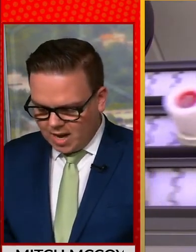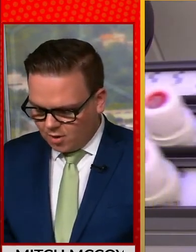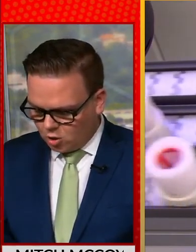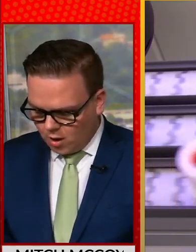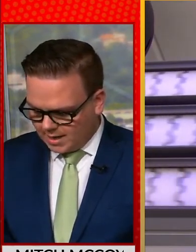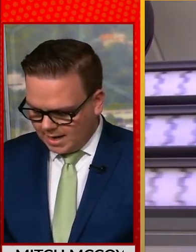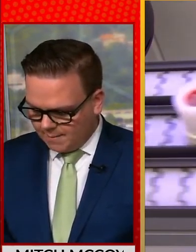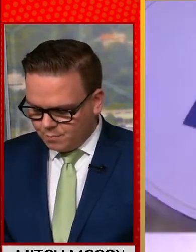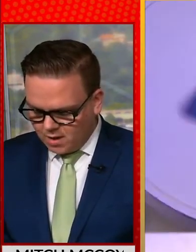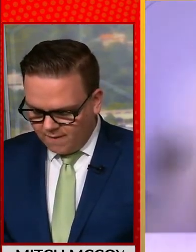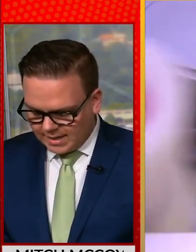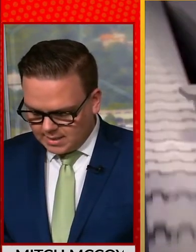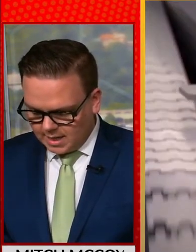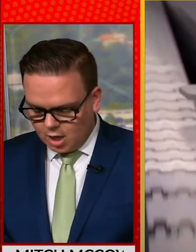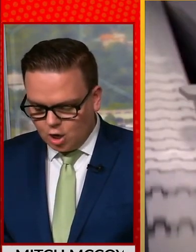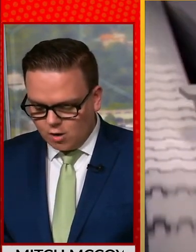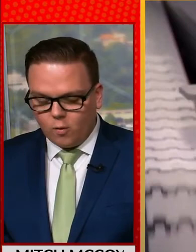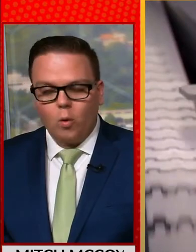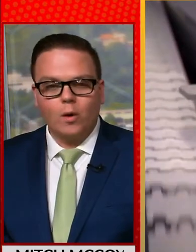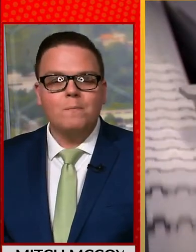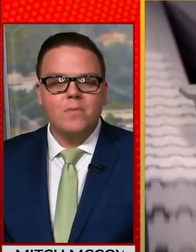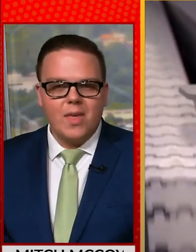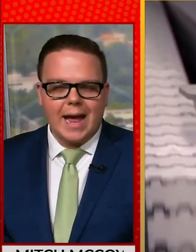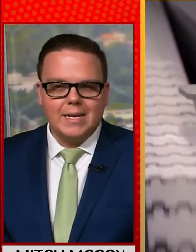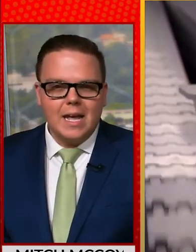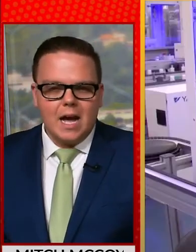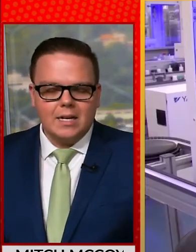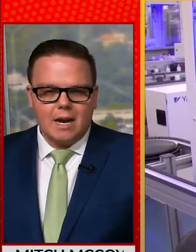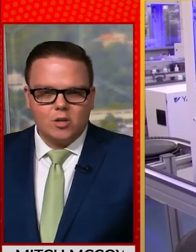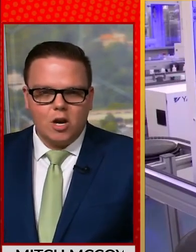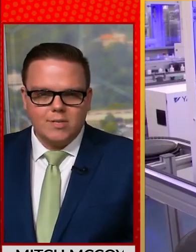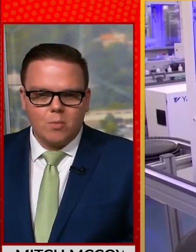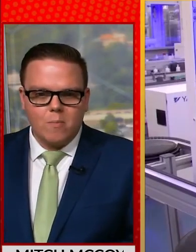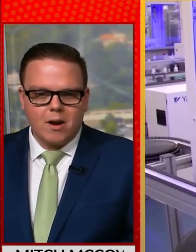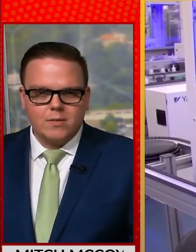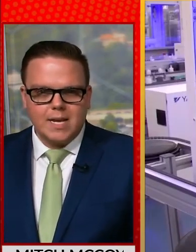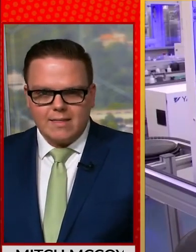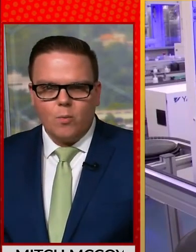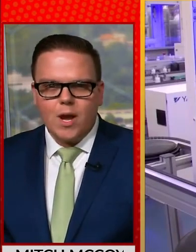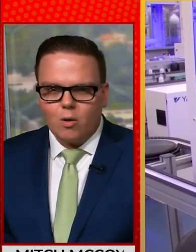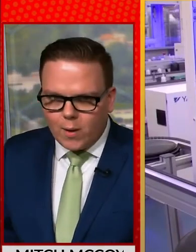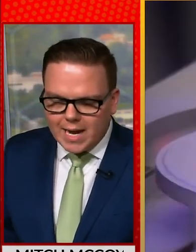have the governor crediting the vaccine for that. Dr. Jose